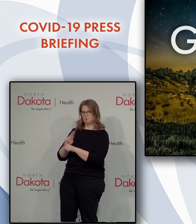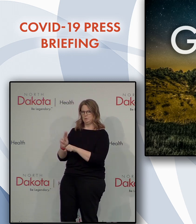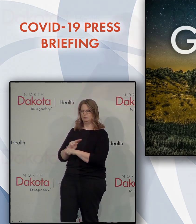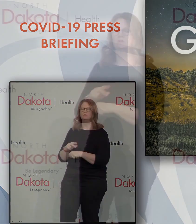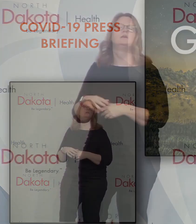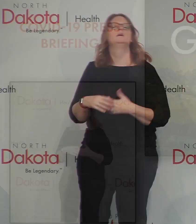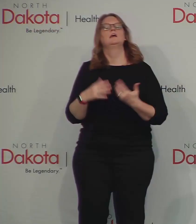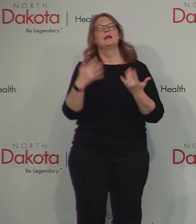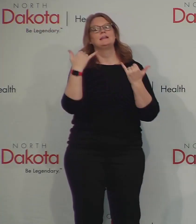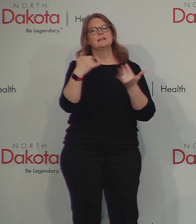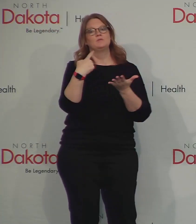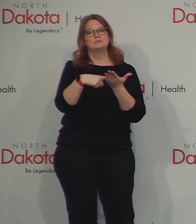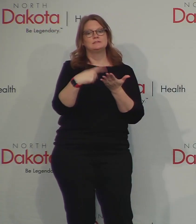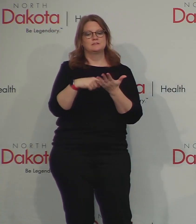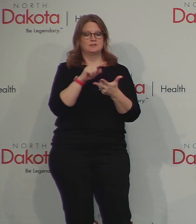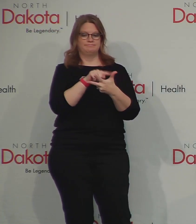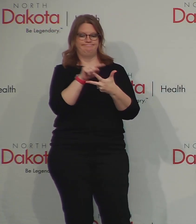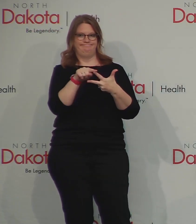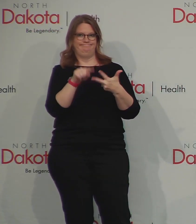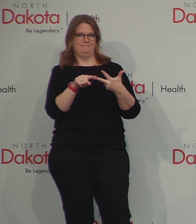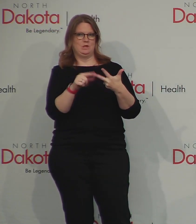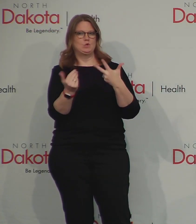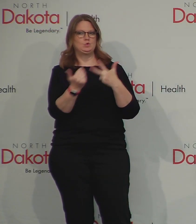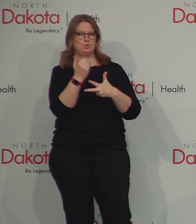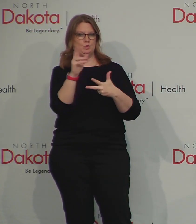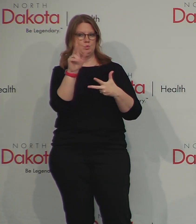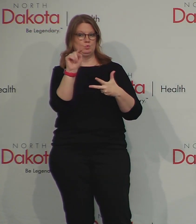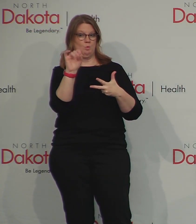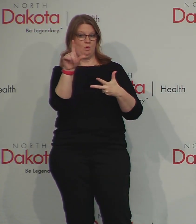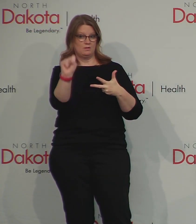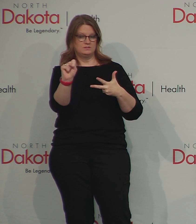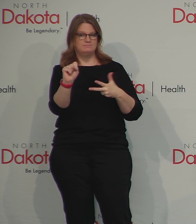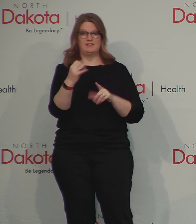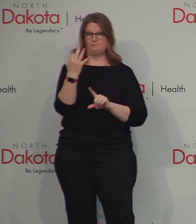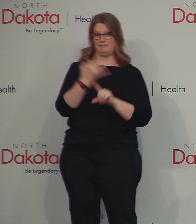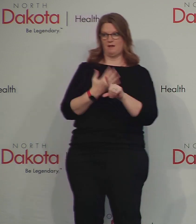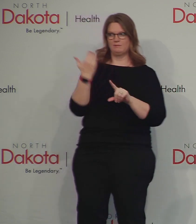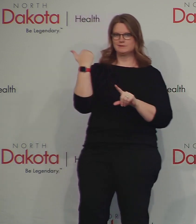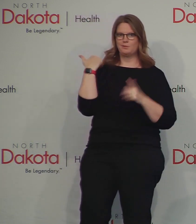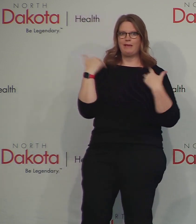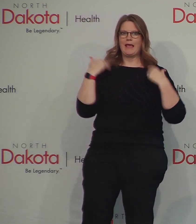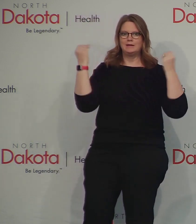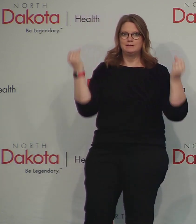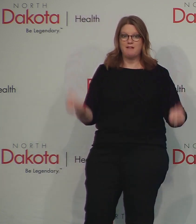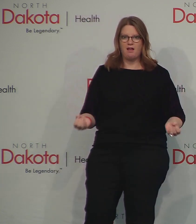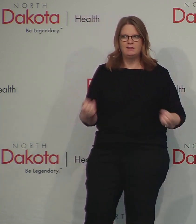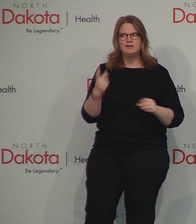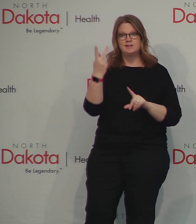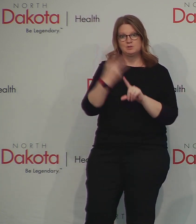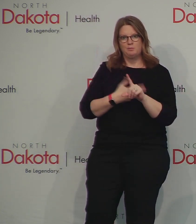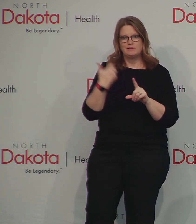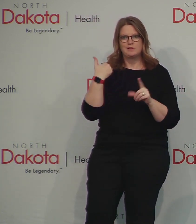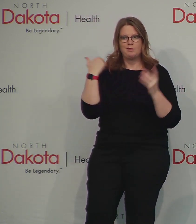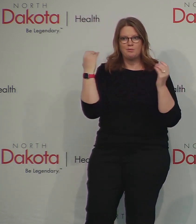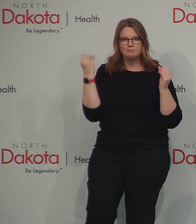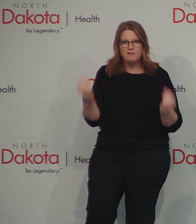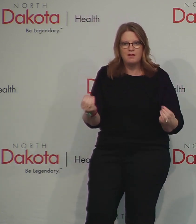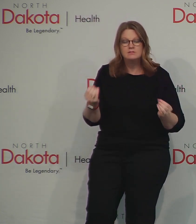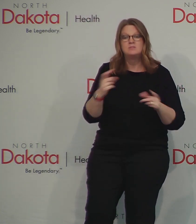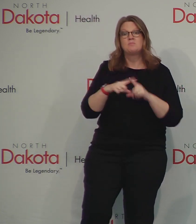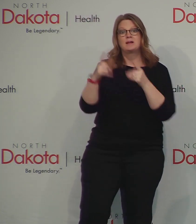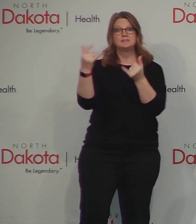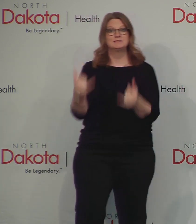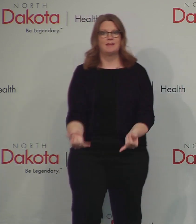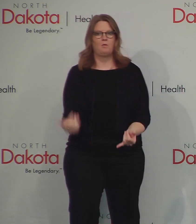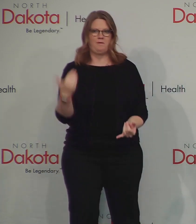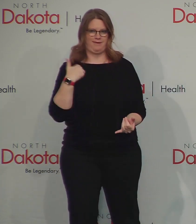talk about those three powerful new tools that we didn't have 9 months ago. We didn't even have them really 2 months ago, but we have them today.